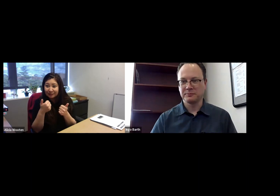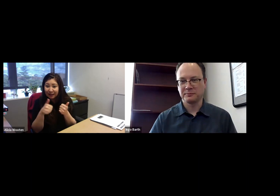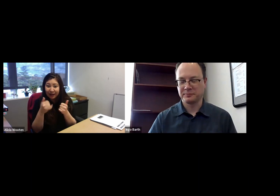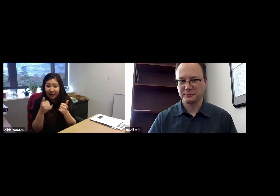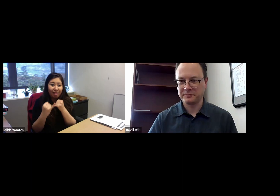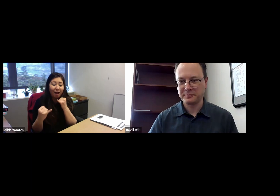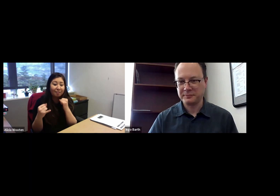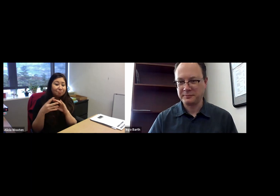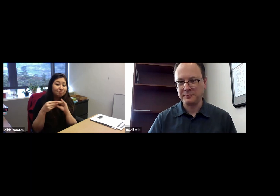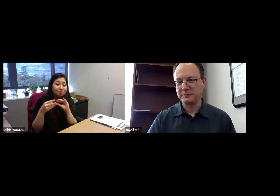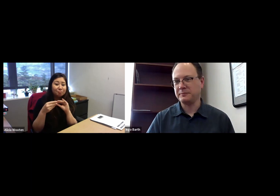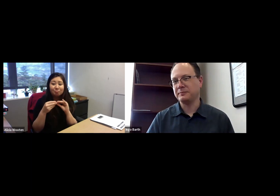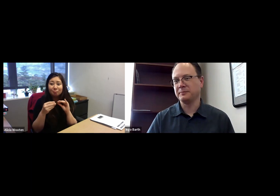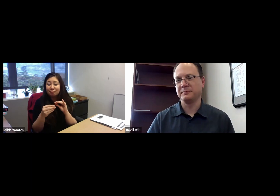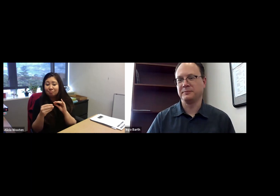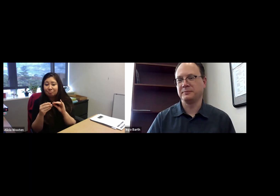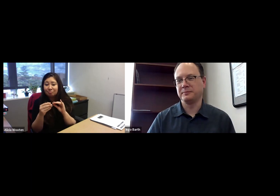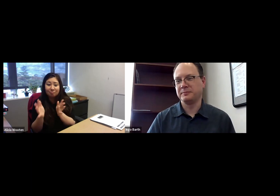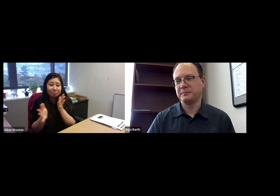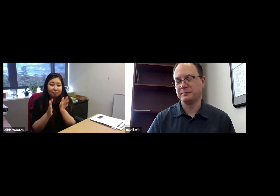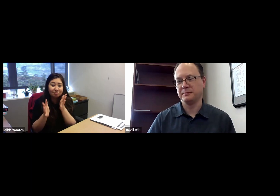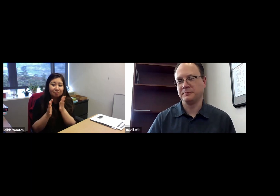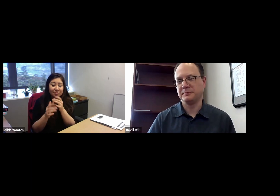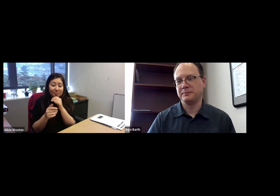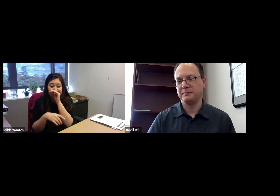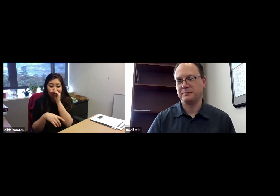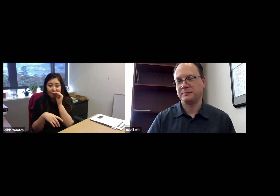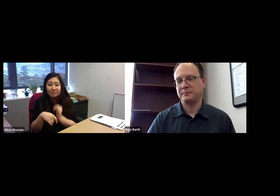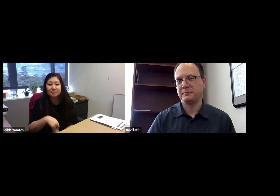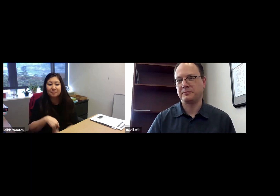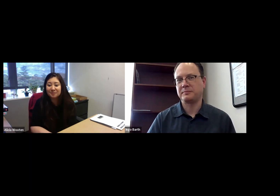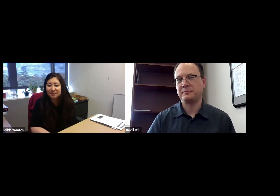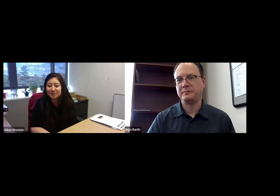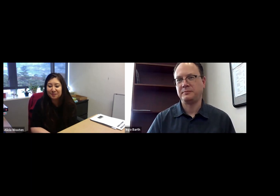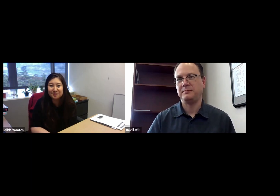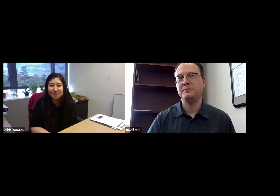Okay, any more questions? Okay, sounds good. Any final comments or